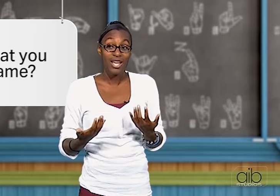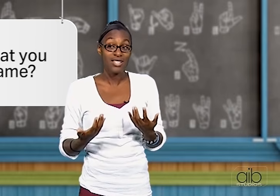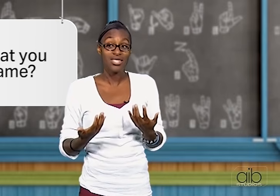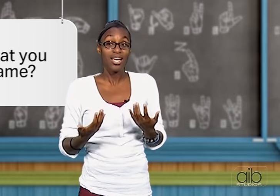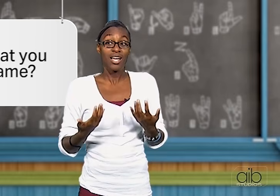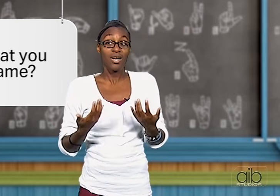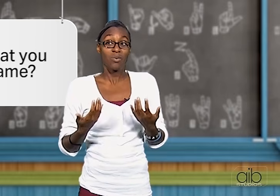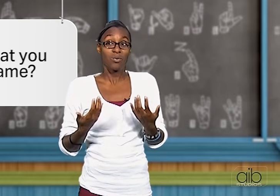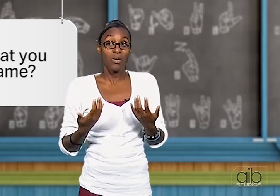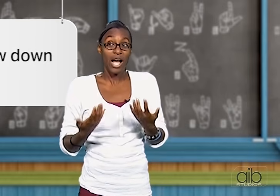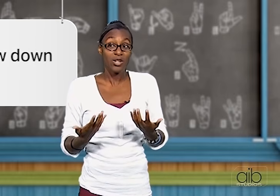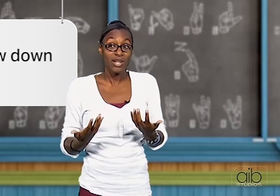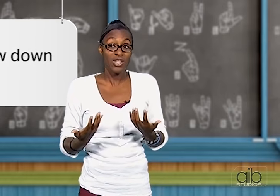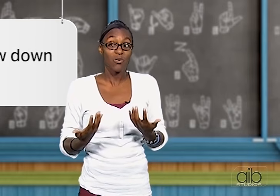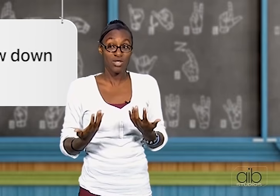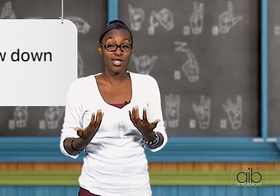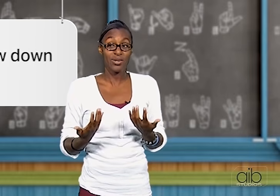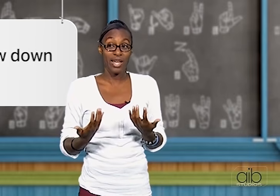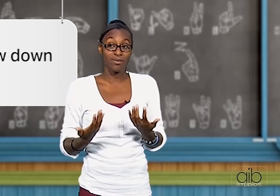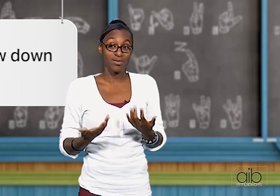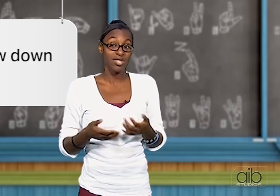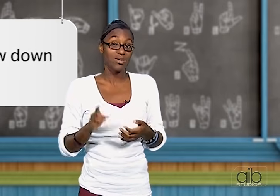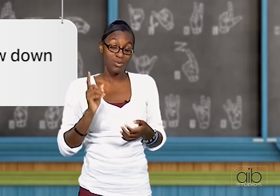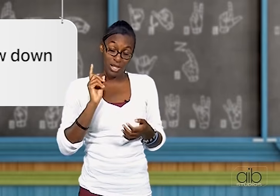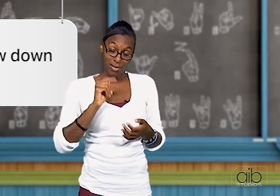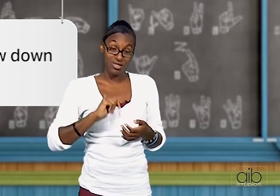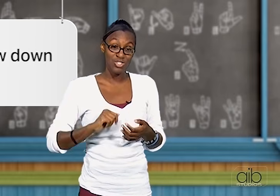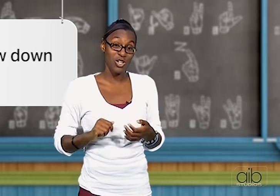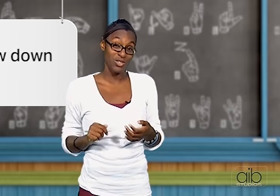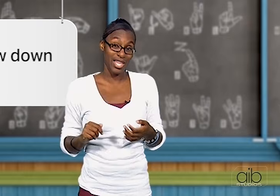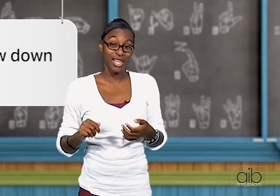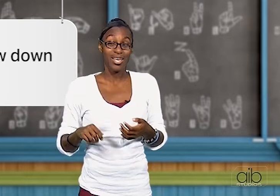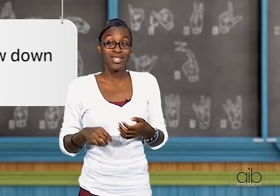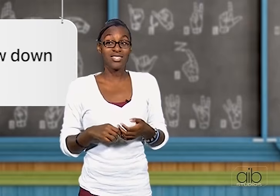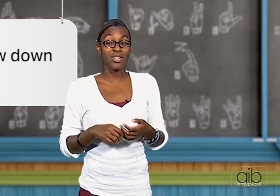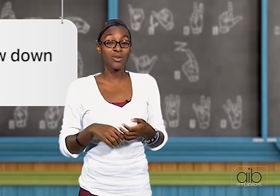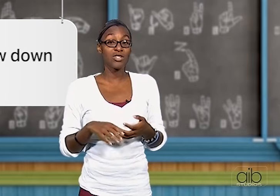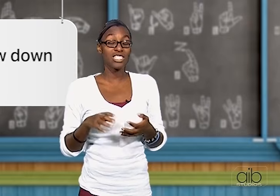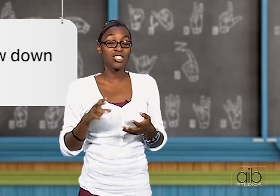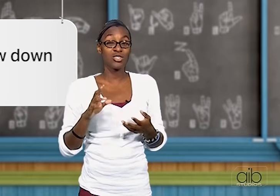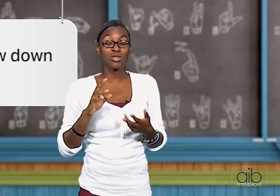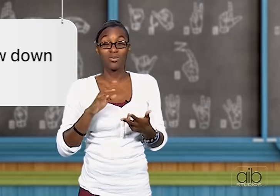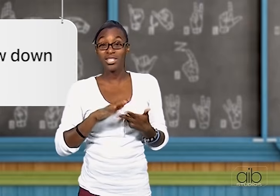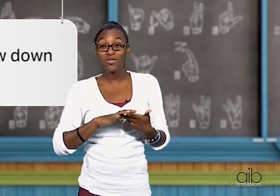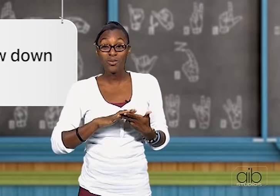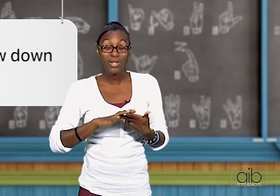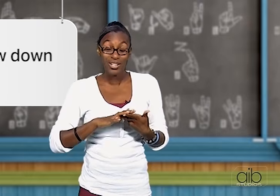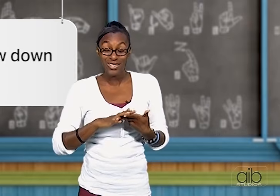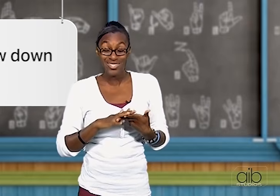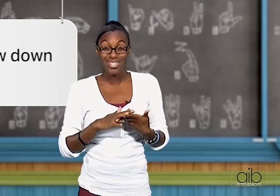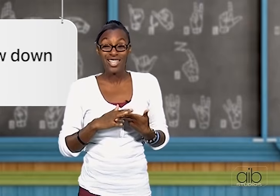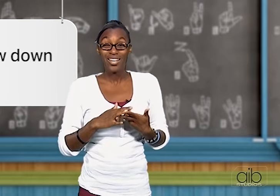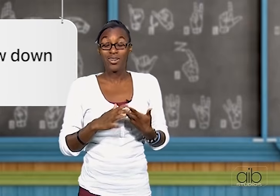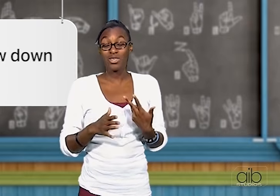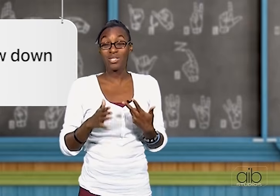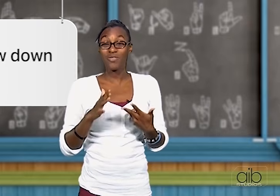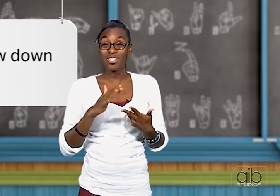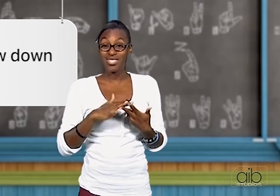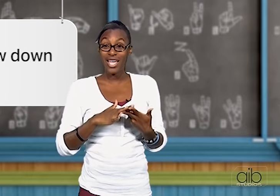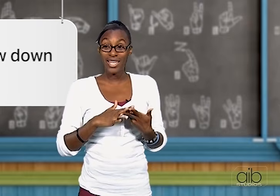fast. How do I tell them to slow down? Well, I'm about to show you that. So I'm going to teach you 3 different words or 3 different signs